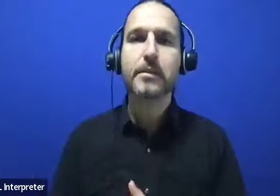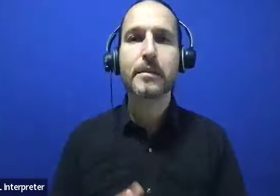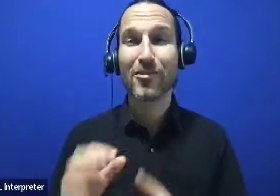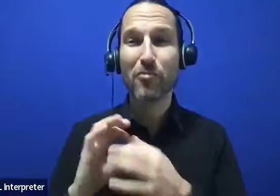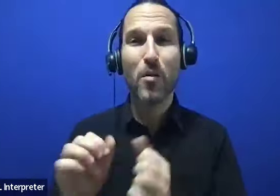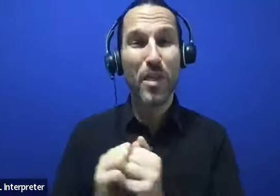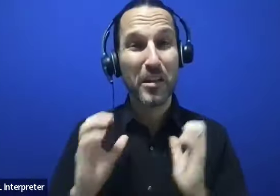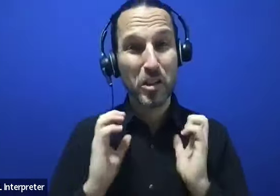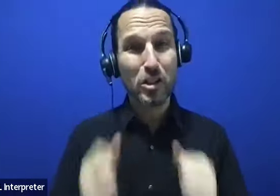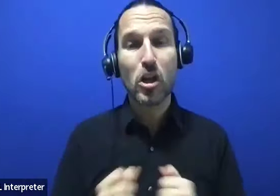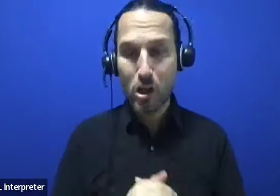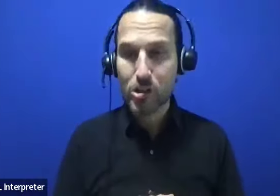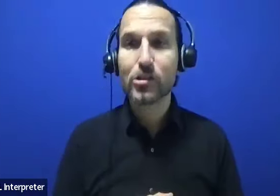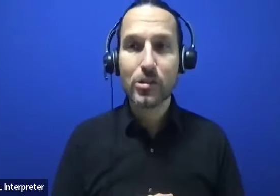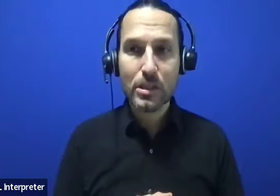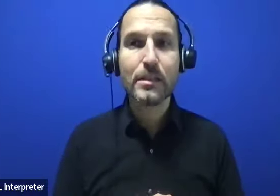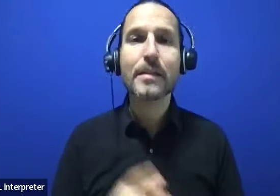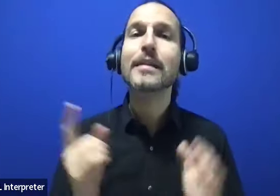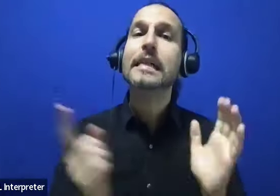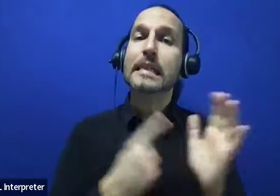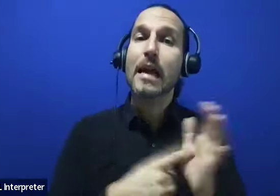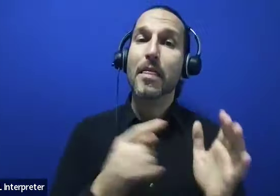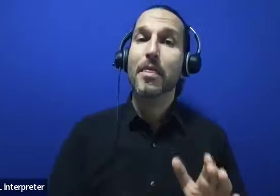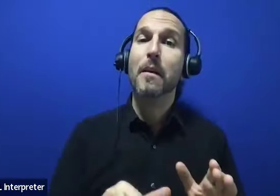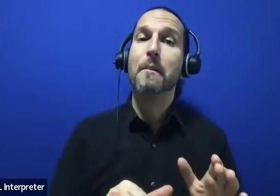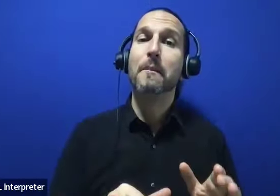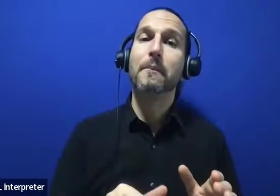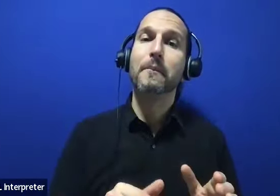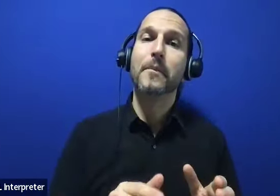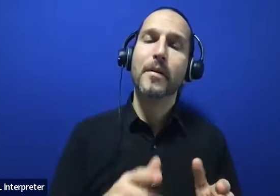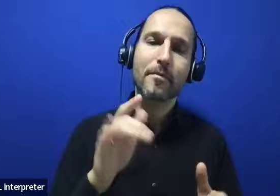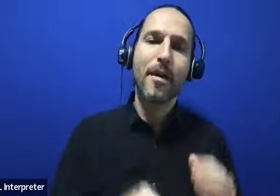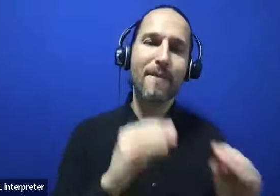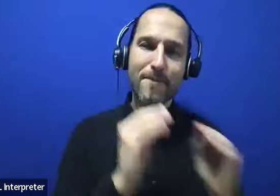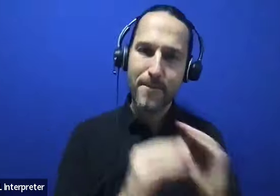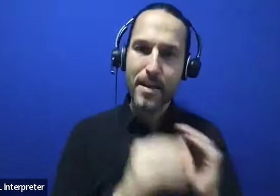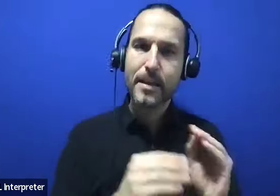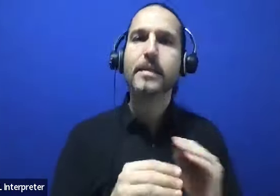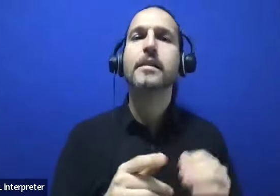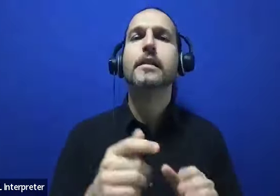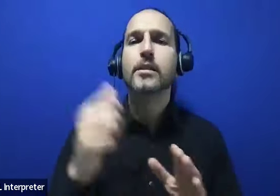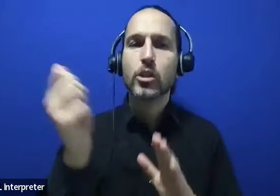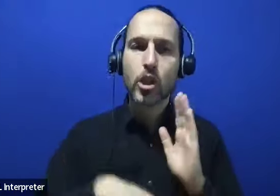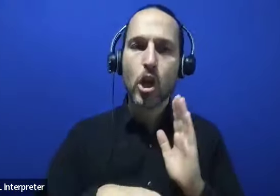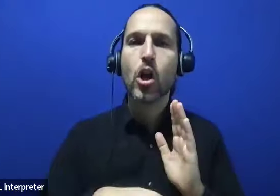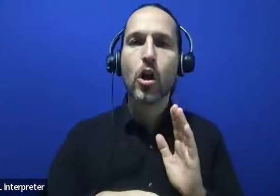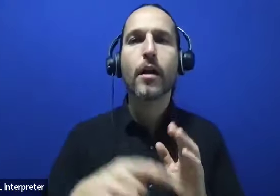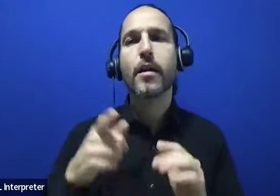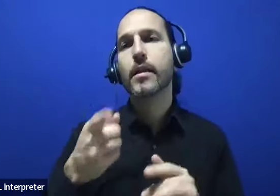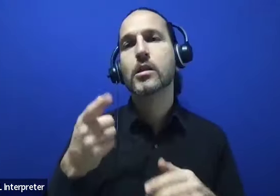And sometimes the whole system has to be bypassed by putting the gastrostomy button so the child is